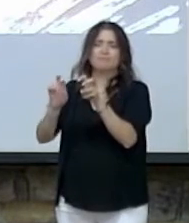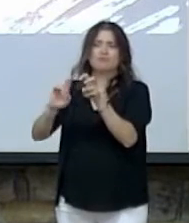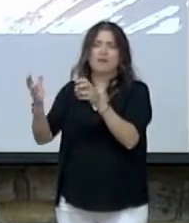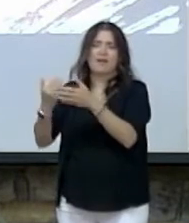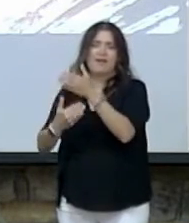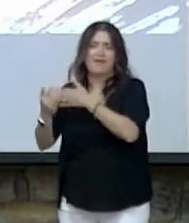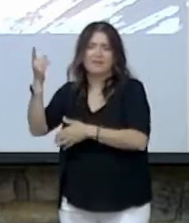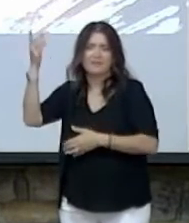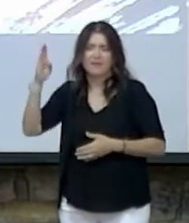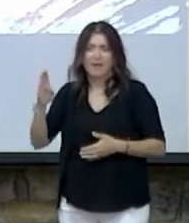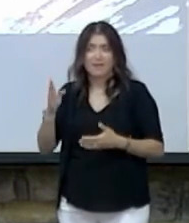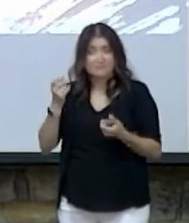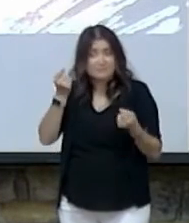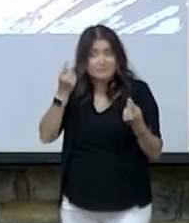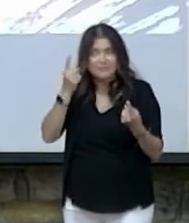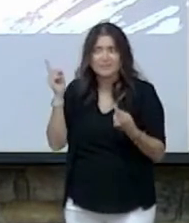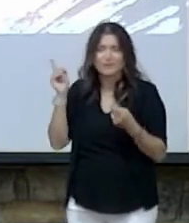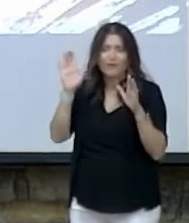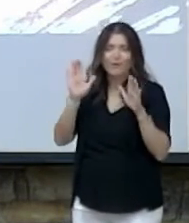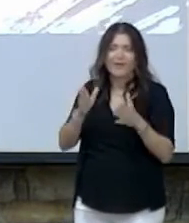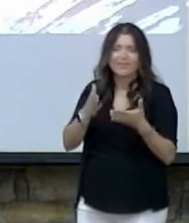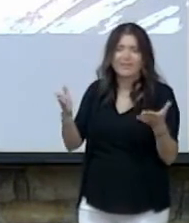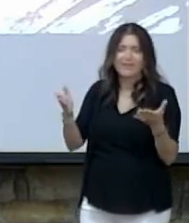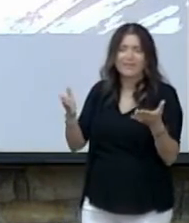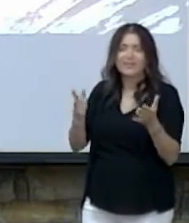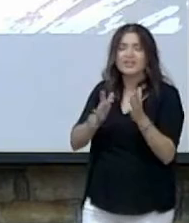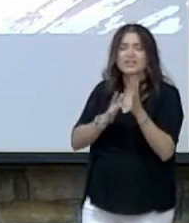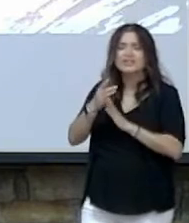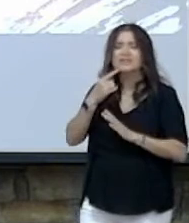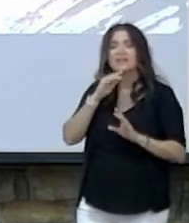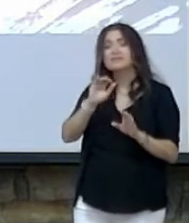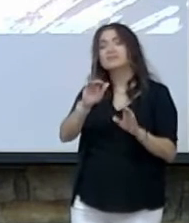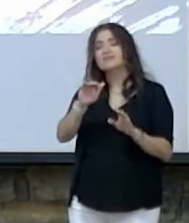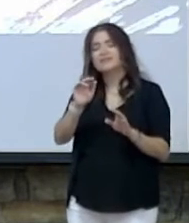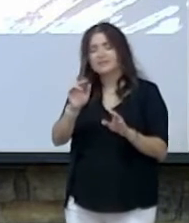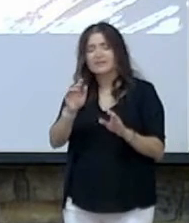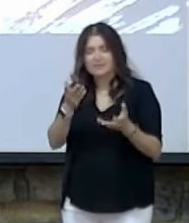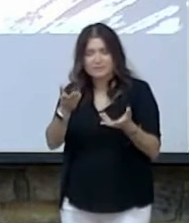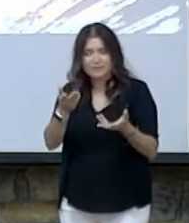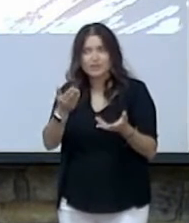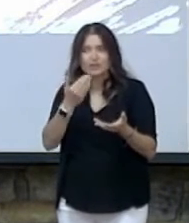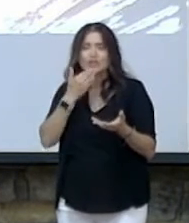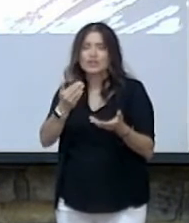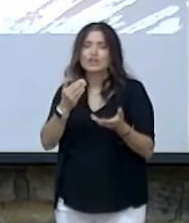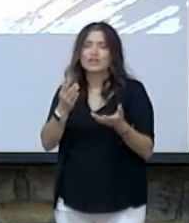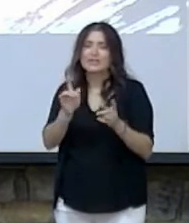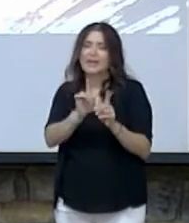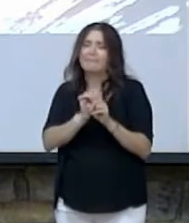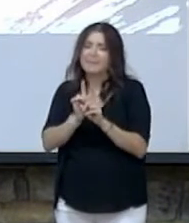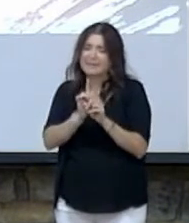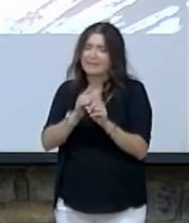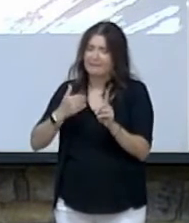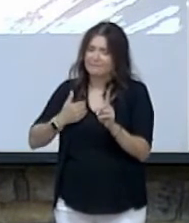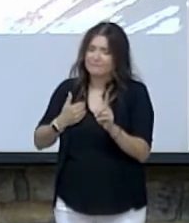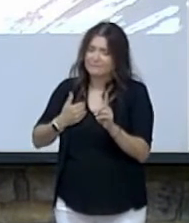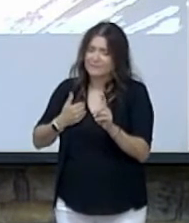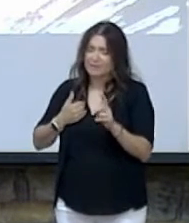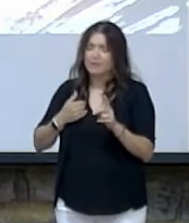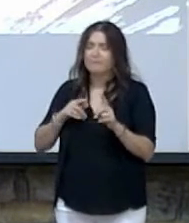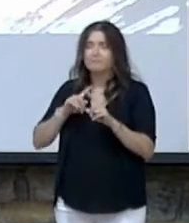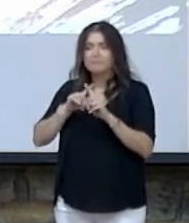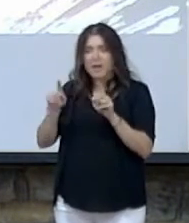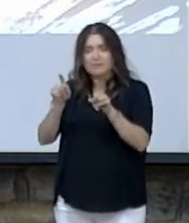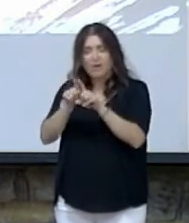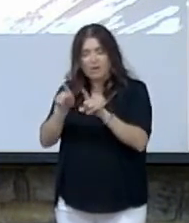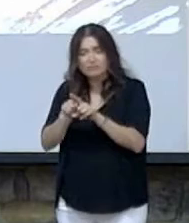You see, here's the great thing. Not only does Jesus say, look, you're in good company, but the Hebrews writer would go on